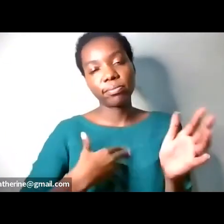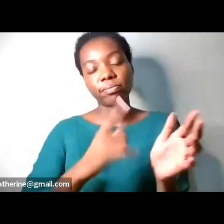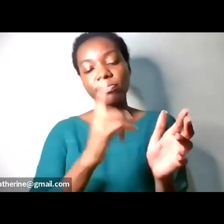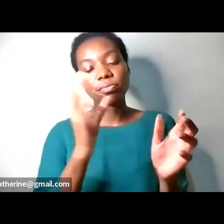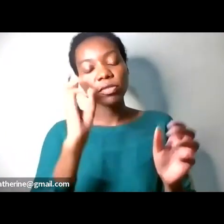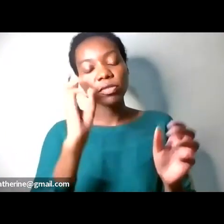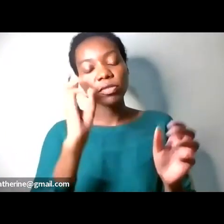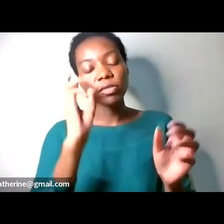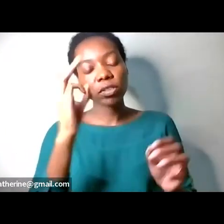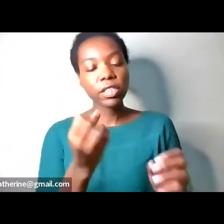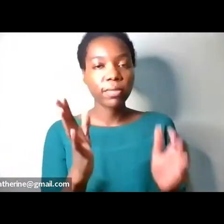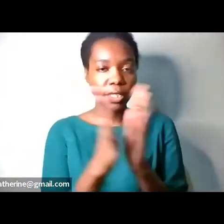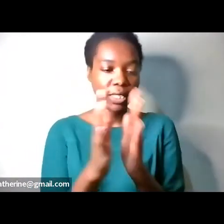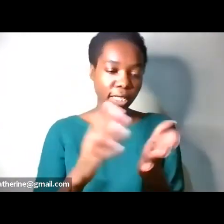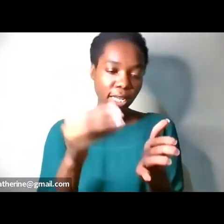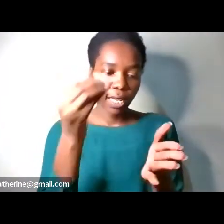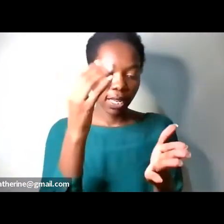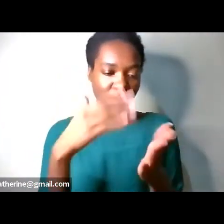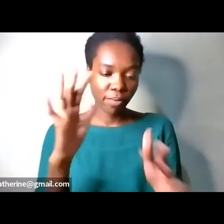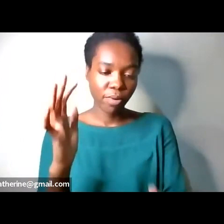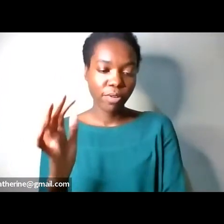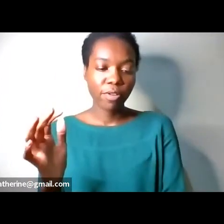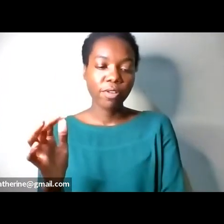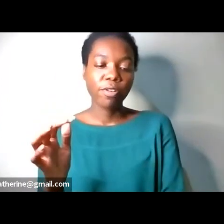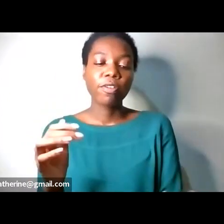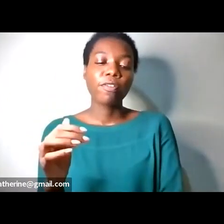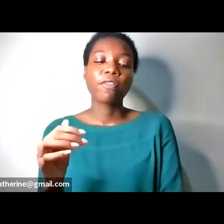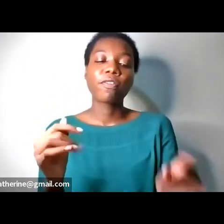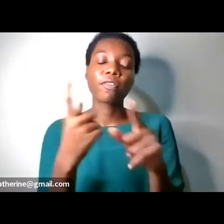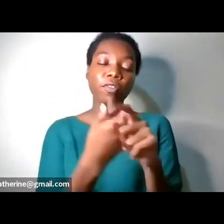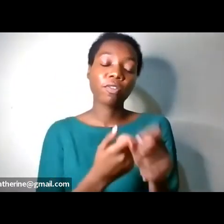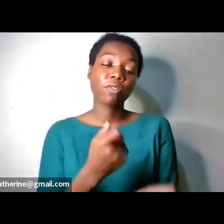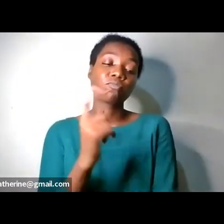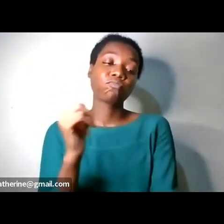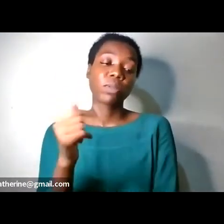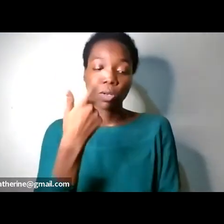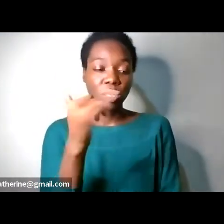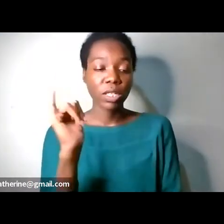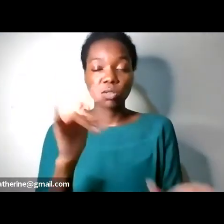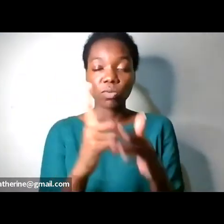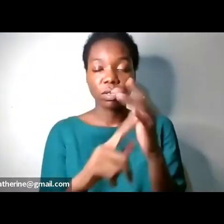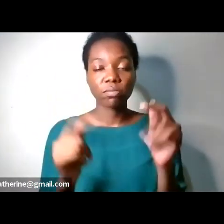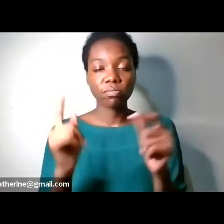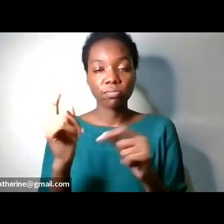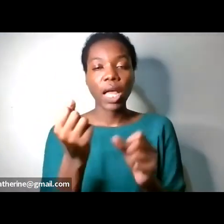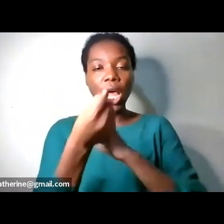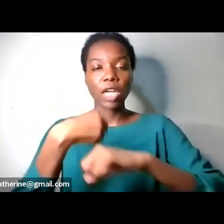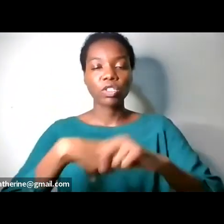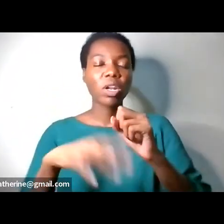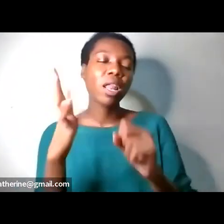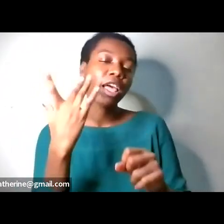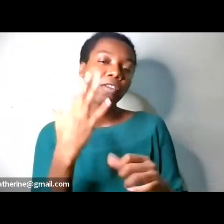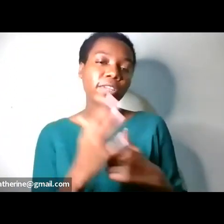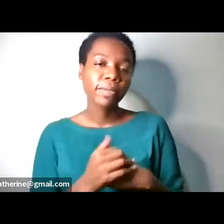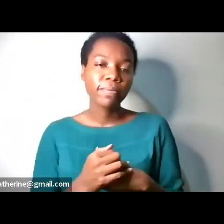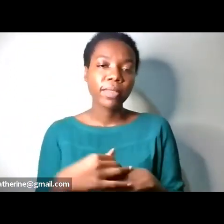learn more from them, because that is what they do every other day. And of course, we will